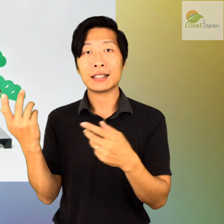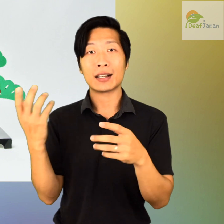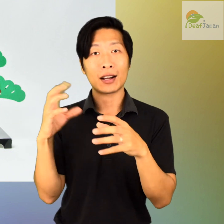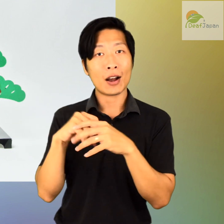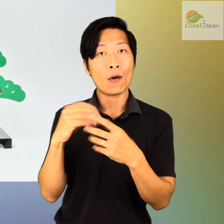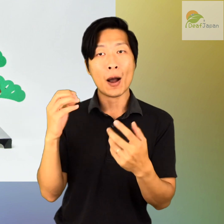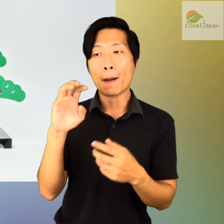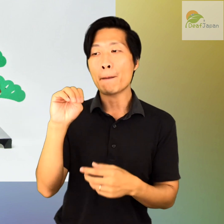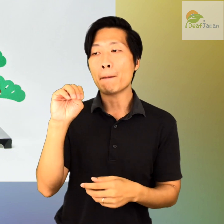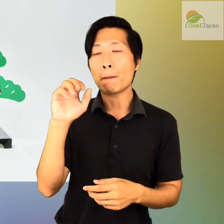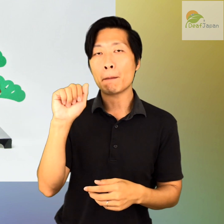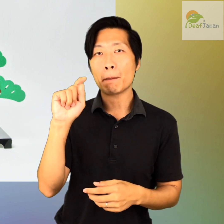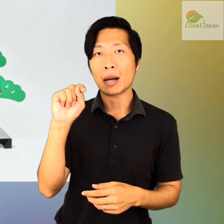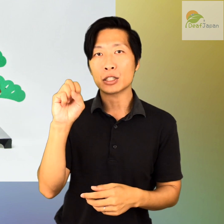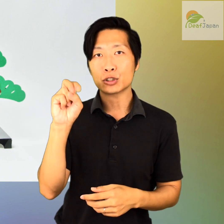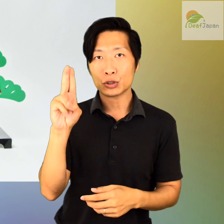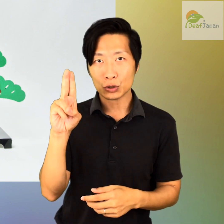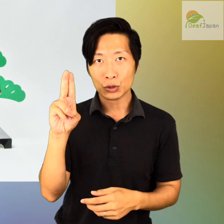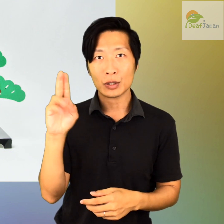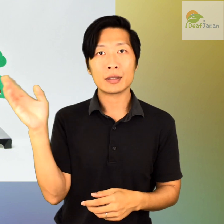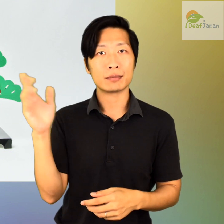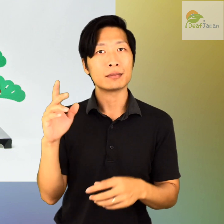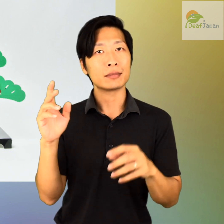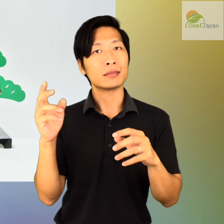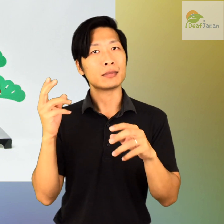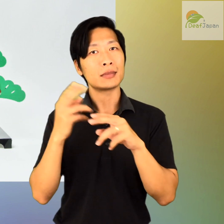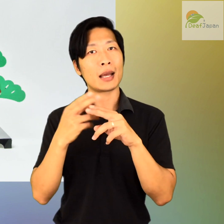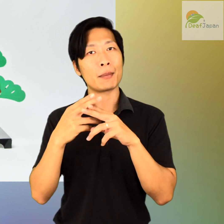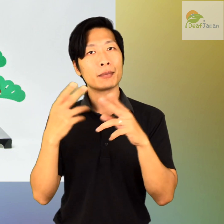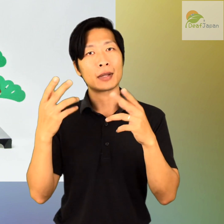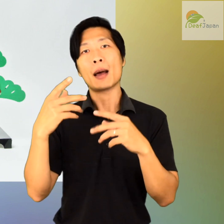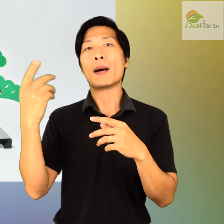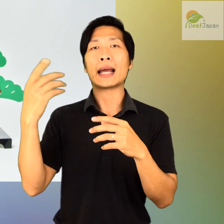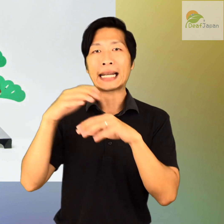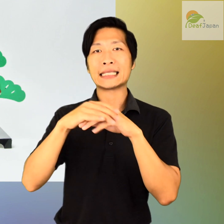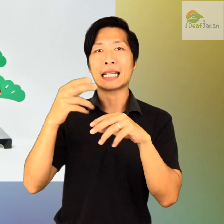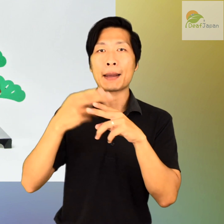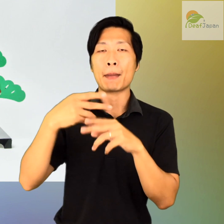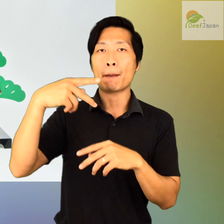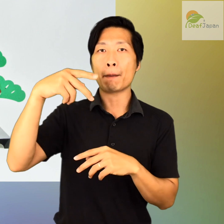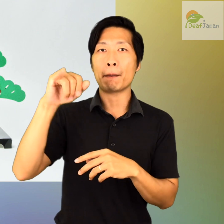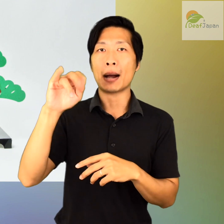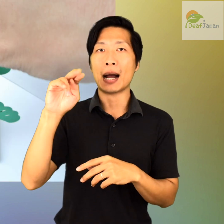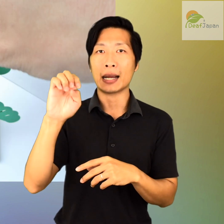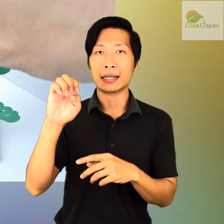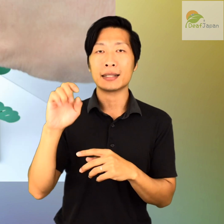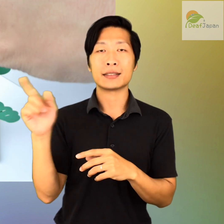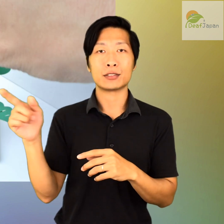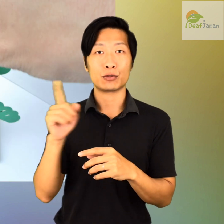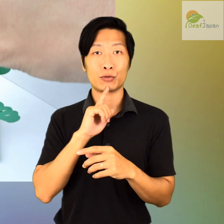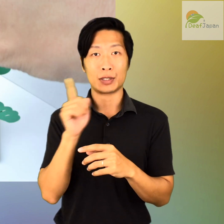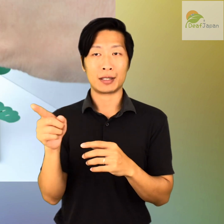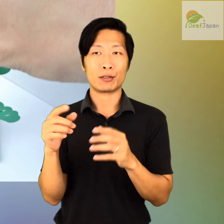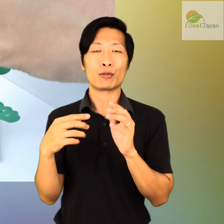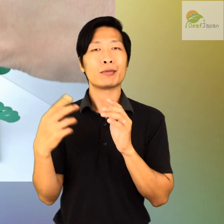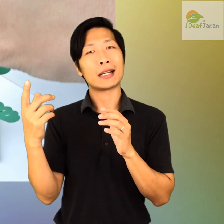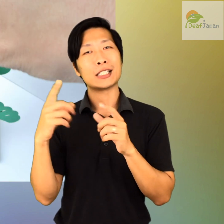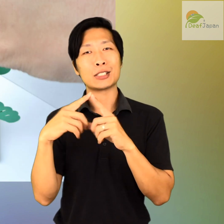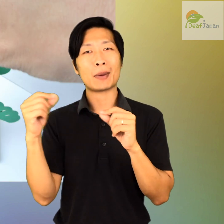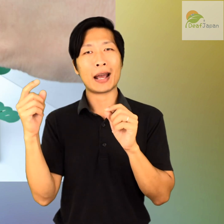the Matsu, pine, one of Japanese most beloved trees and a symbol of longevity that's often associated